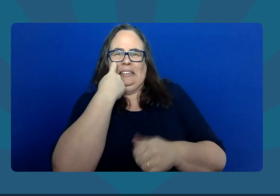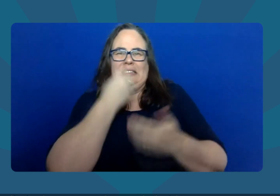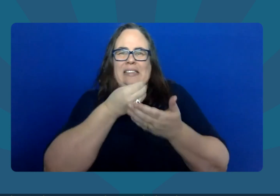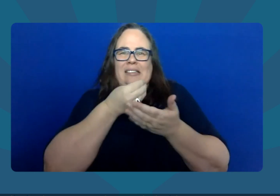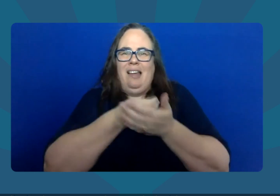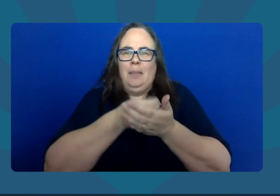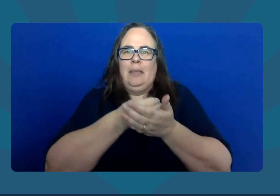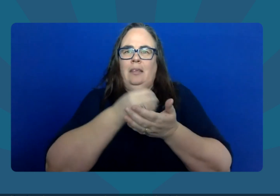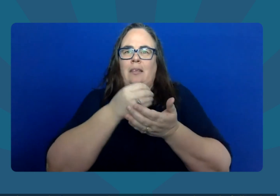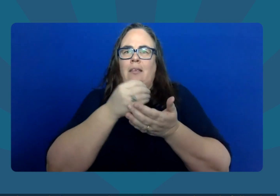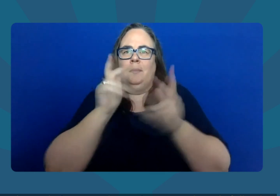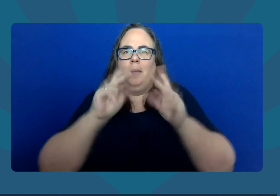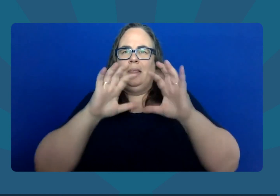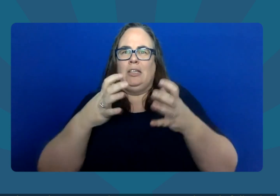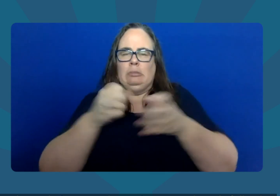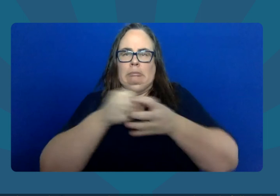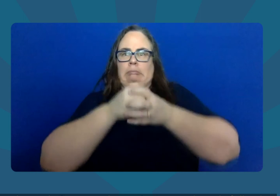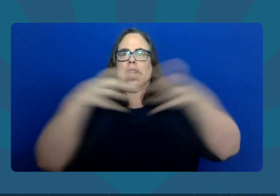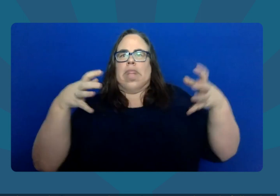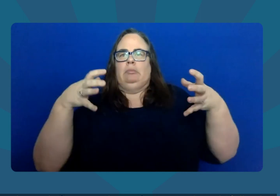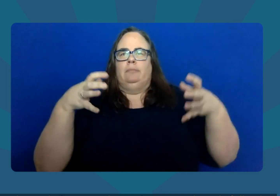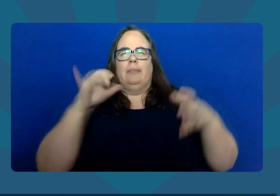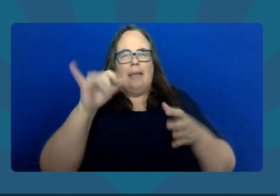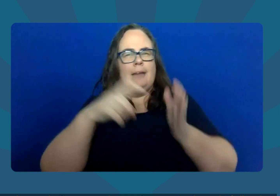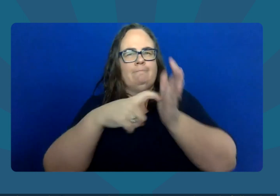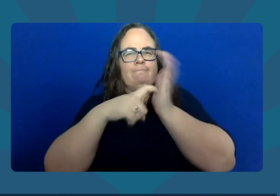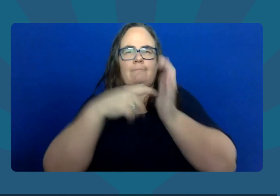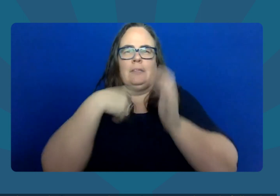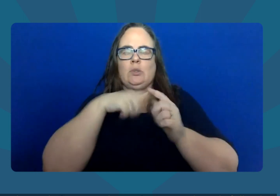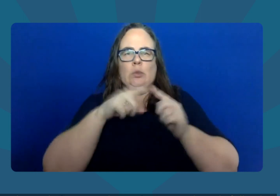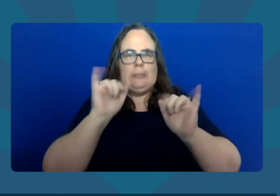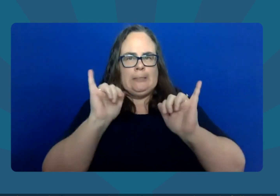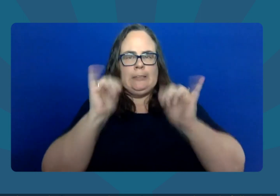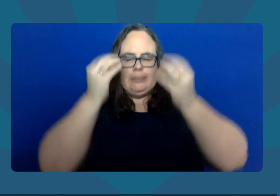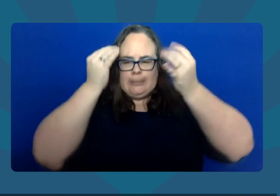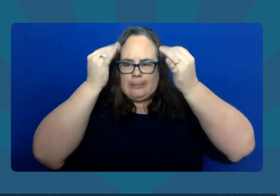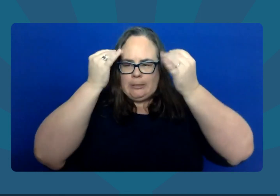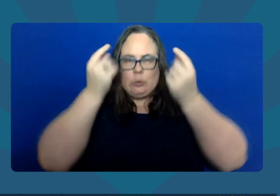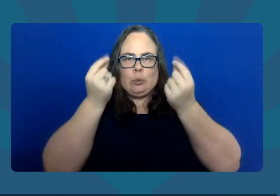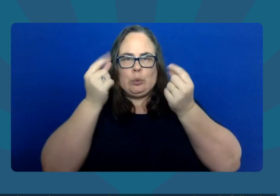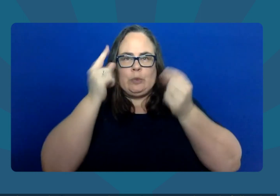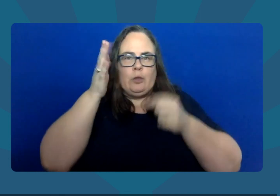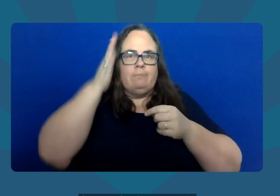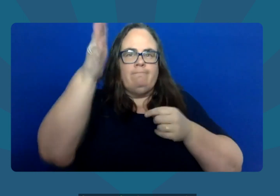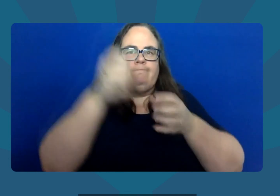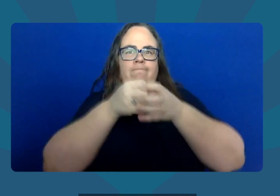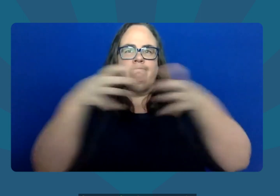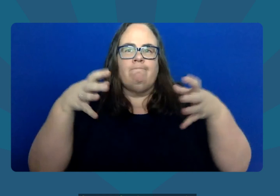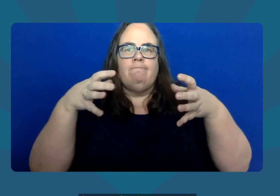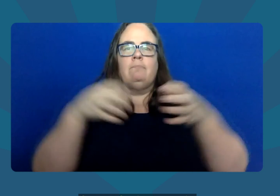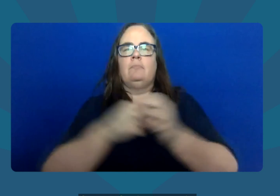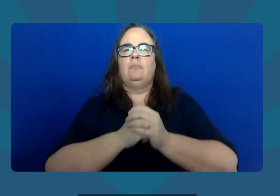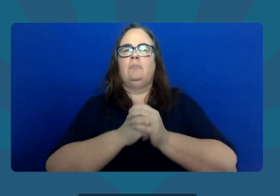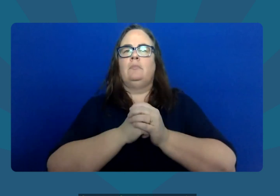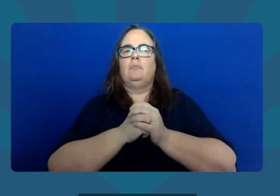our recent economic and population growth, requires us to thoughtfully plan for any